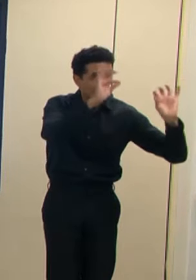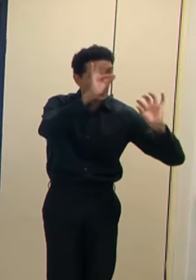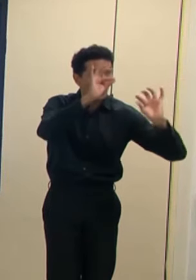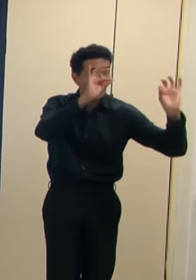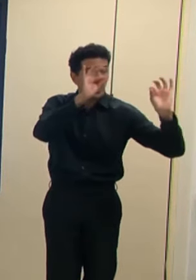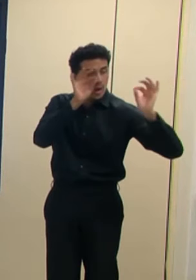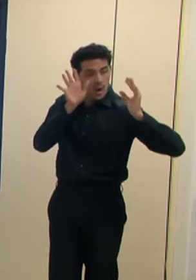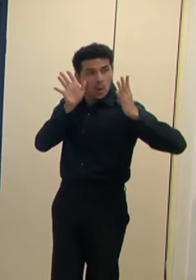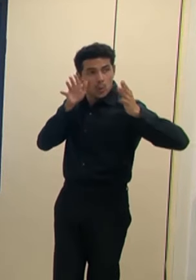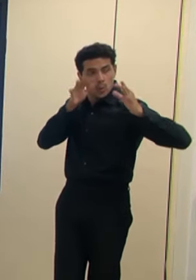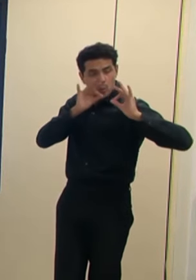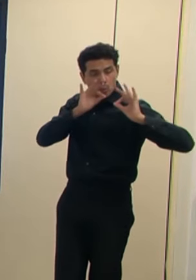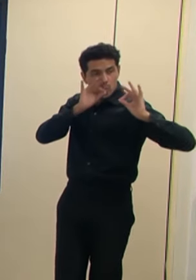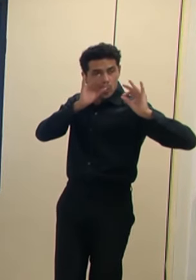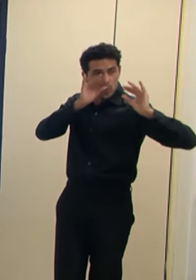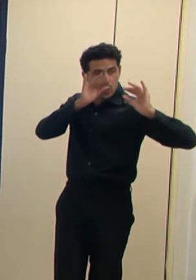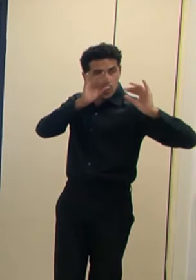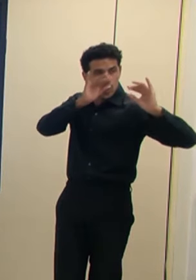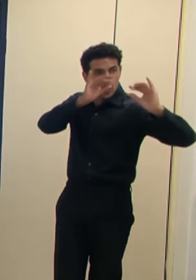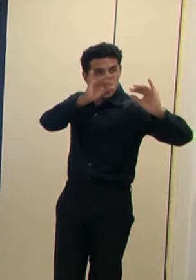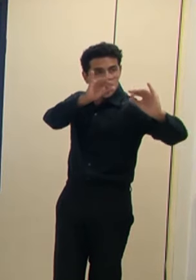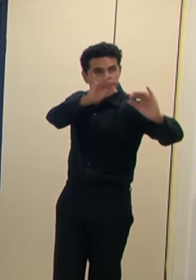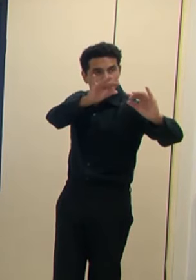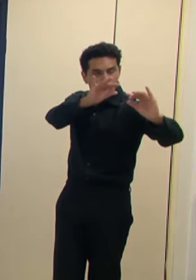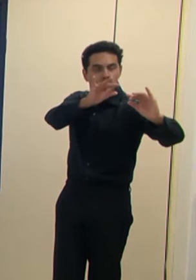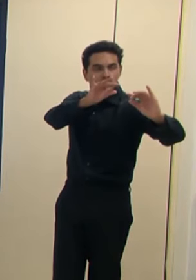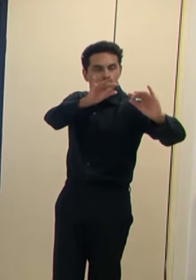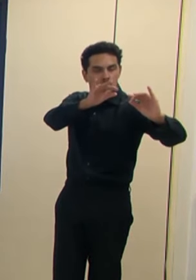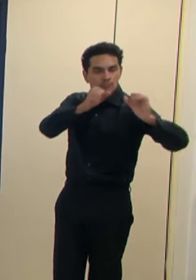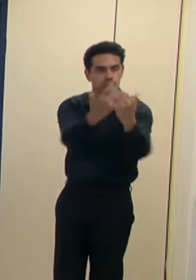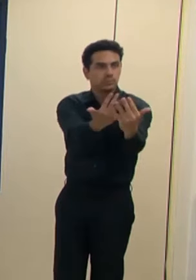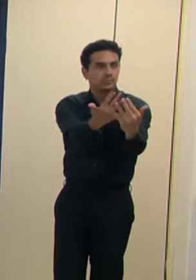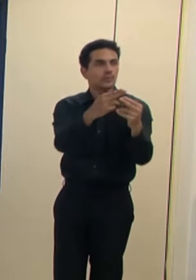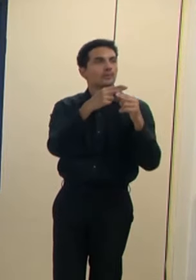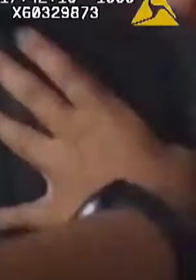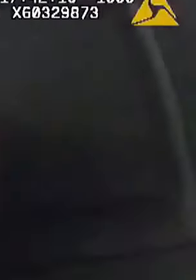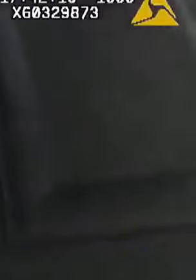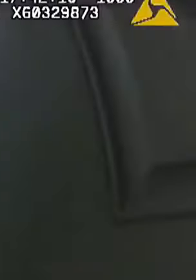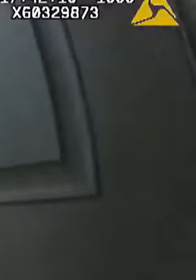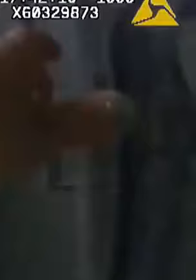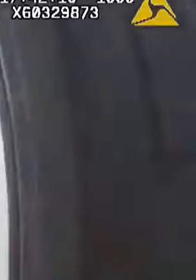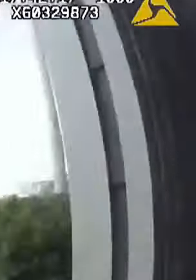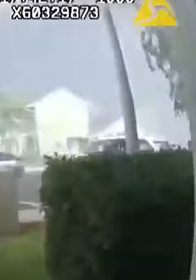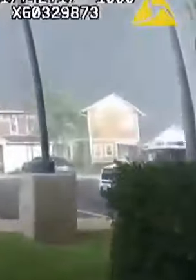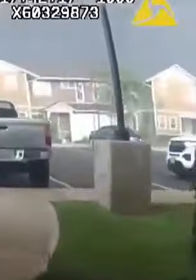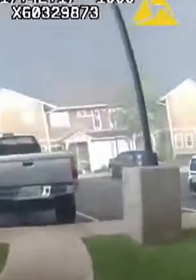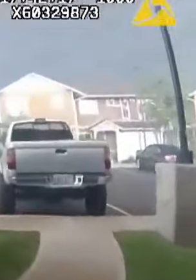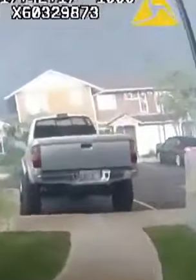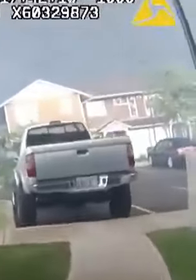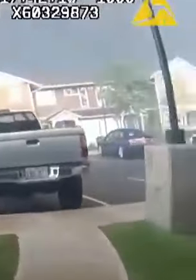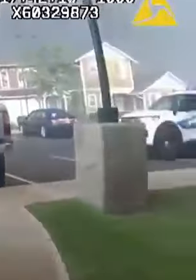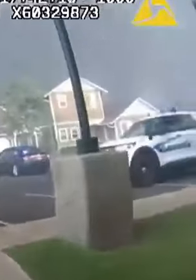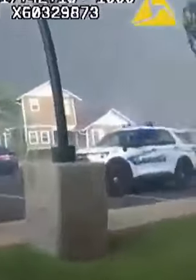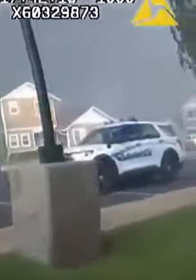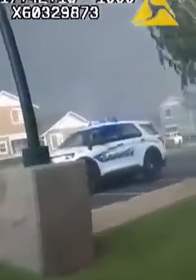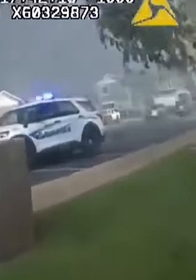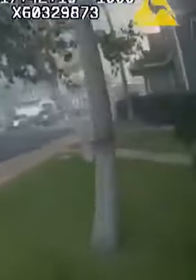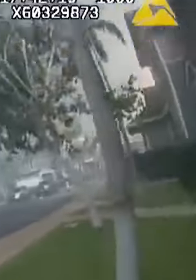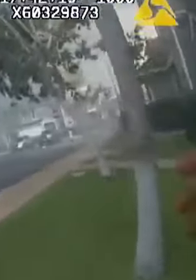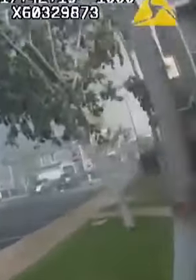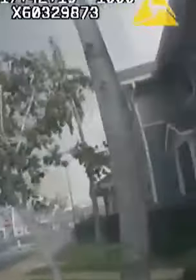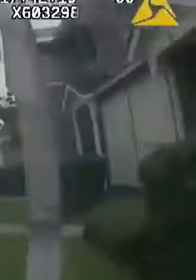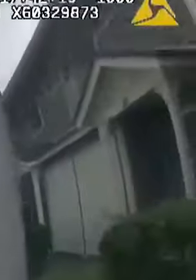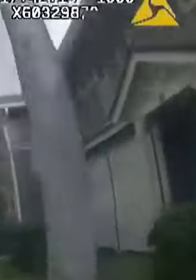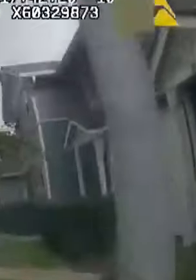then deposit somewhere else and possibly ignite what we call a spot fire. Now, this report is part one of a